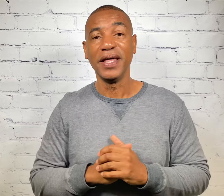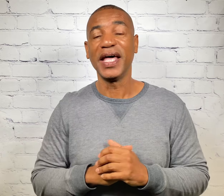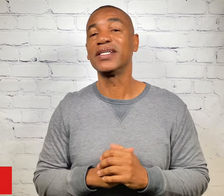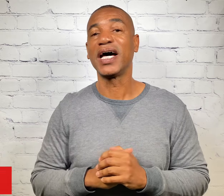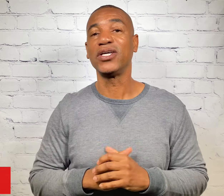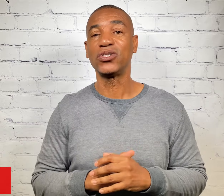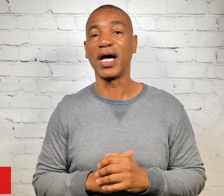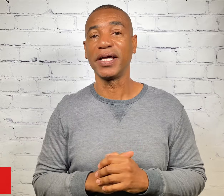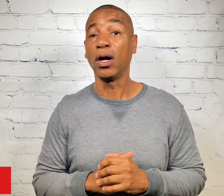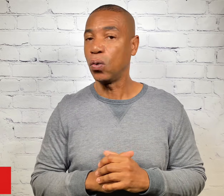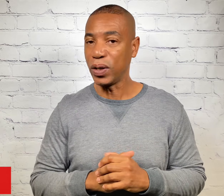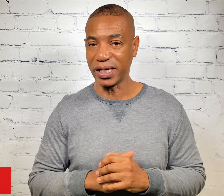That is how you sign week.